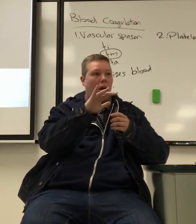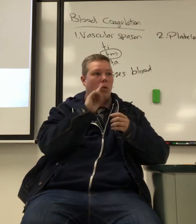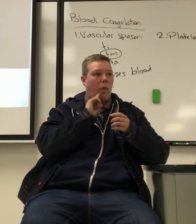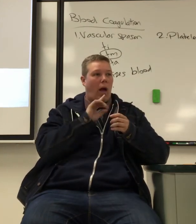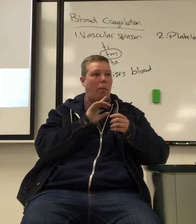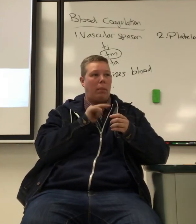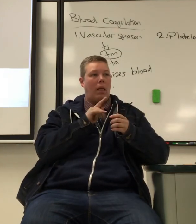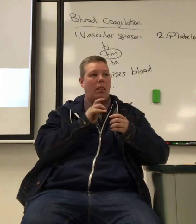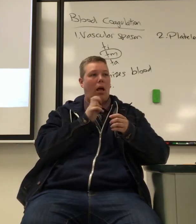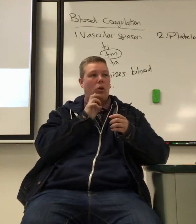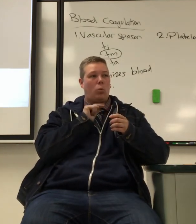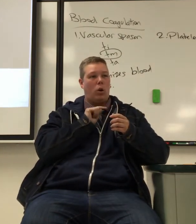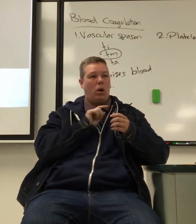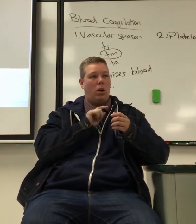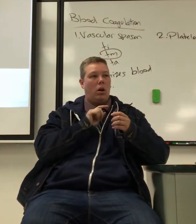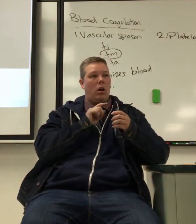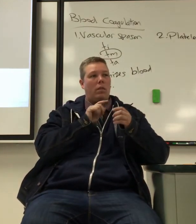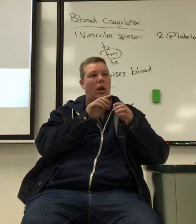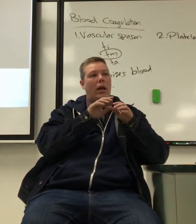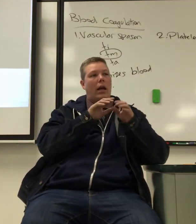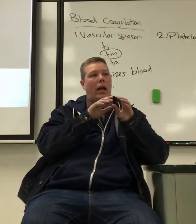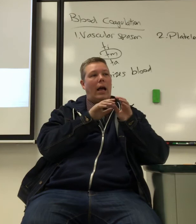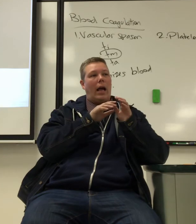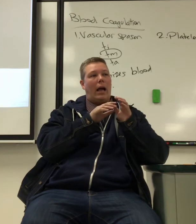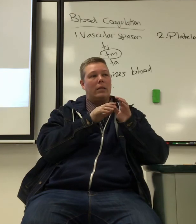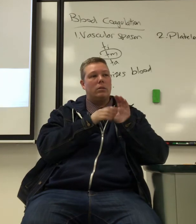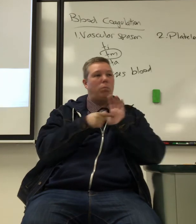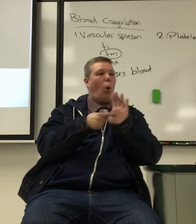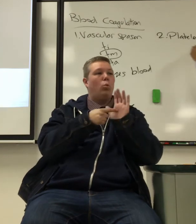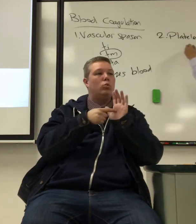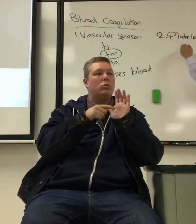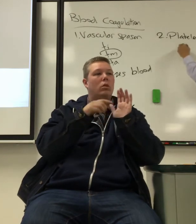collagen fibers of the underlying tunics.